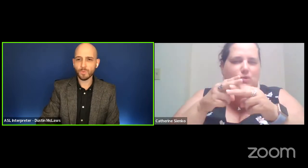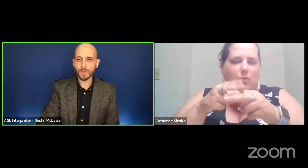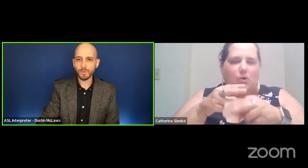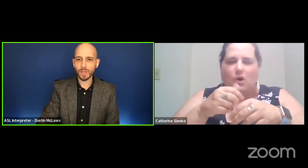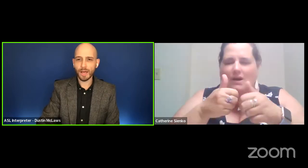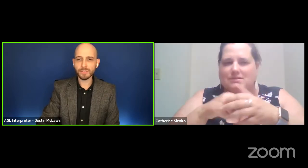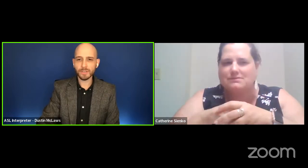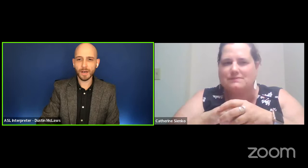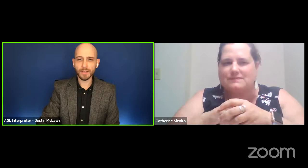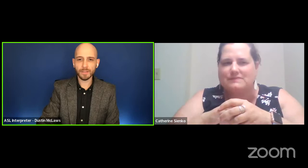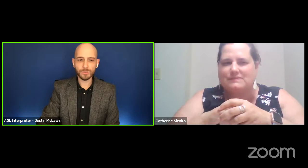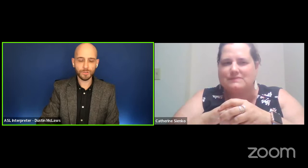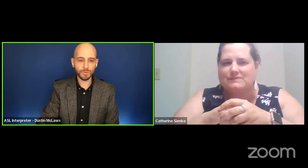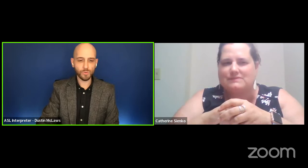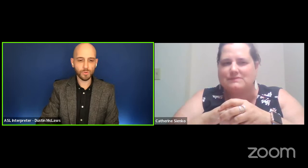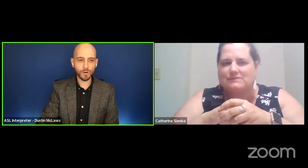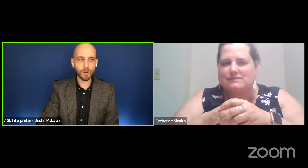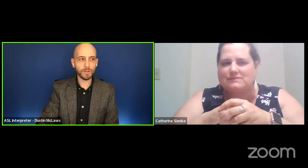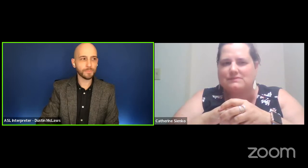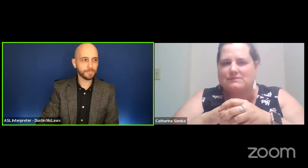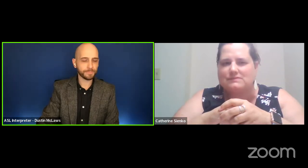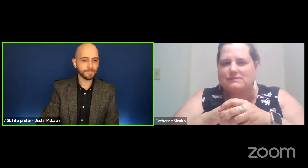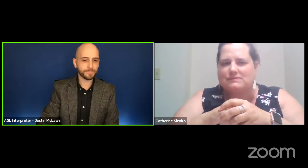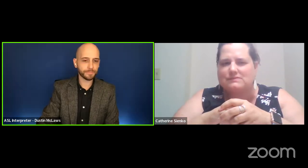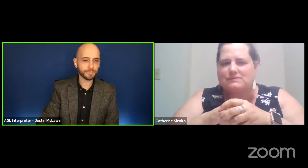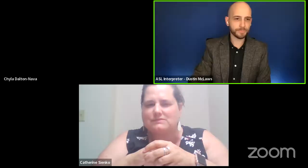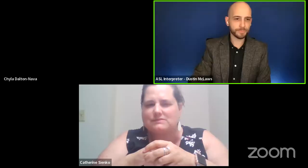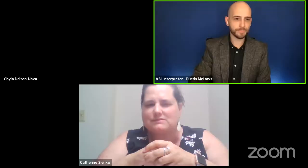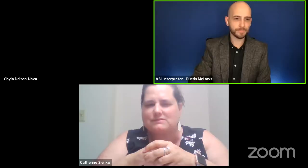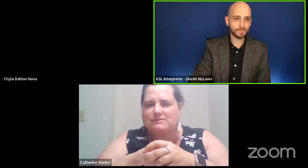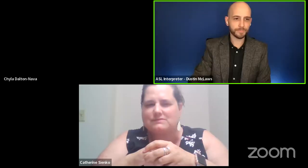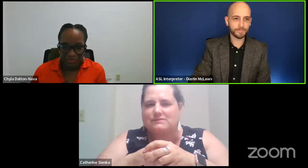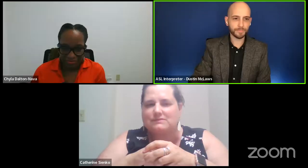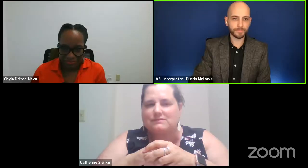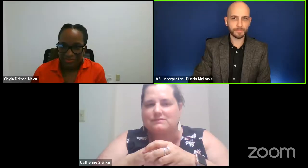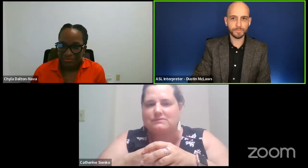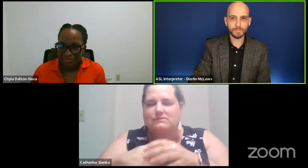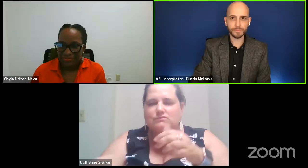And then we will ask Kyla to do a roll call.